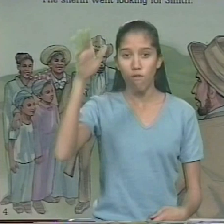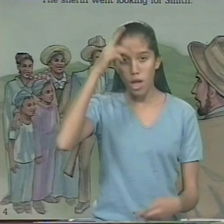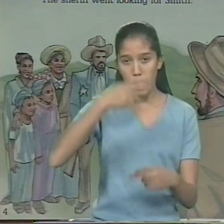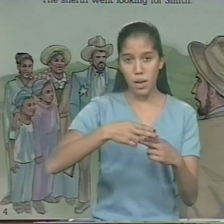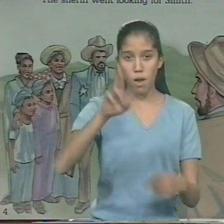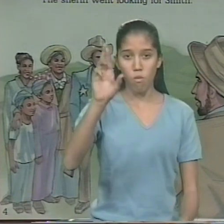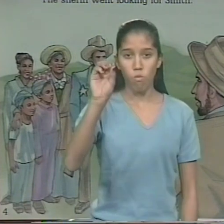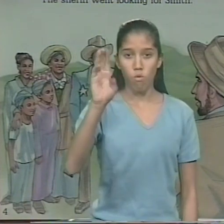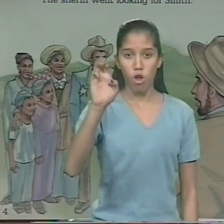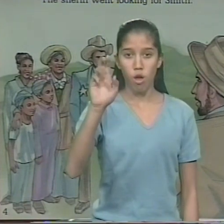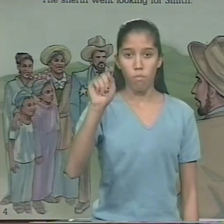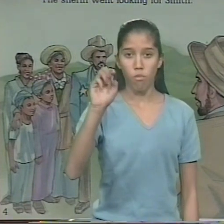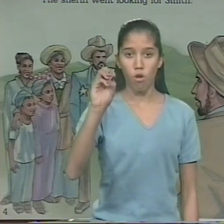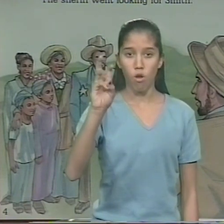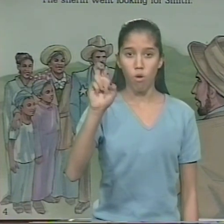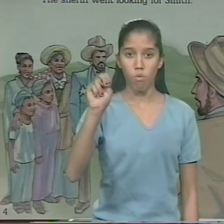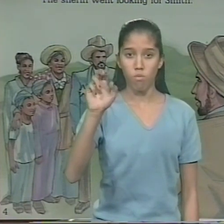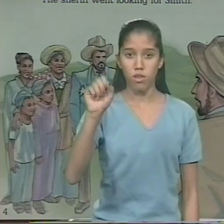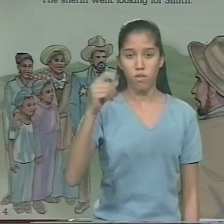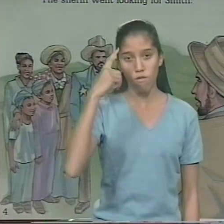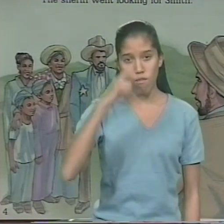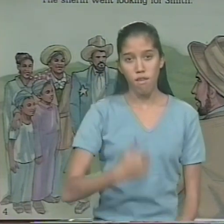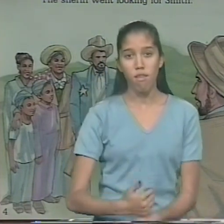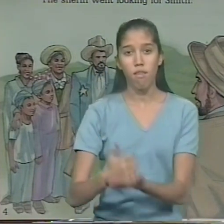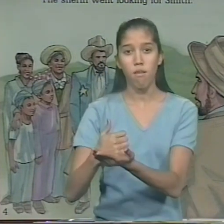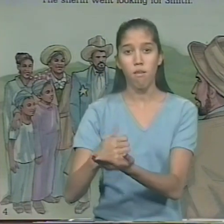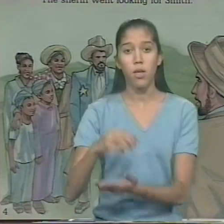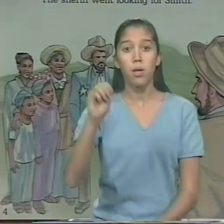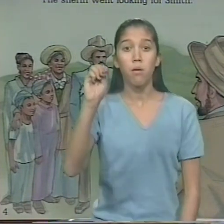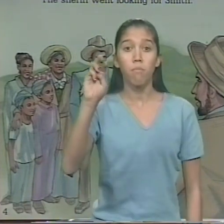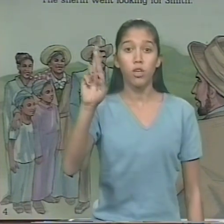slaves. The sheriff went looking for Smith.